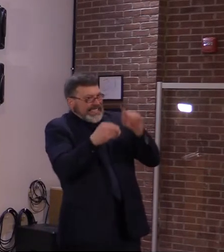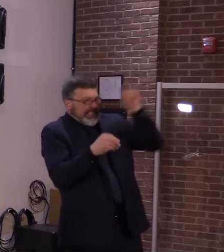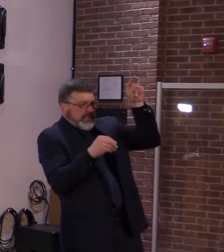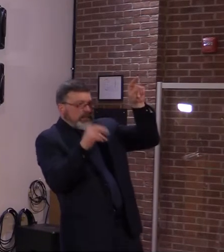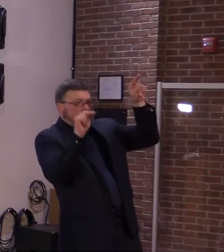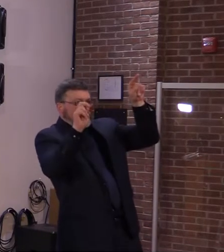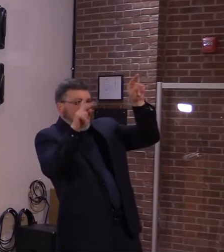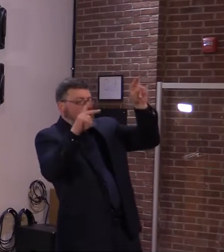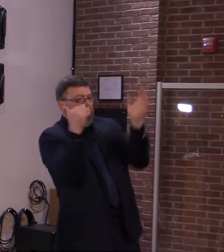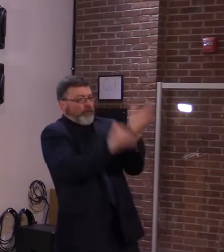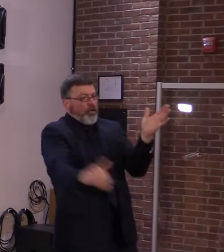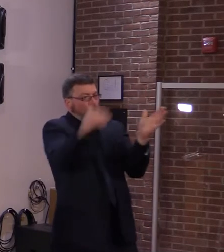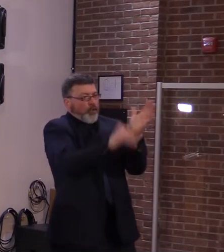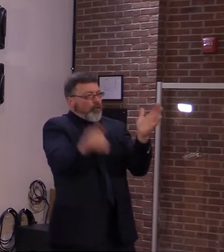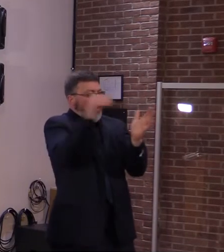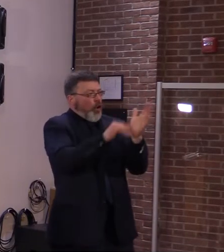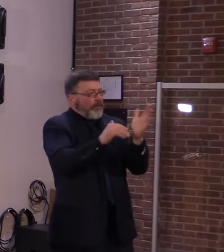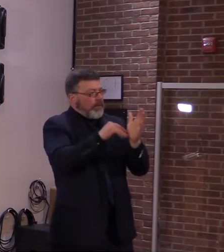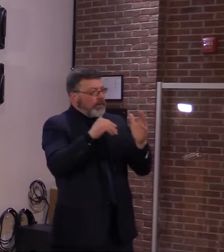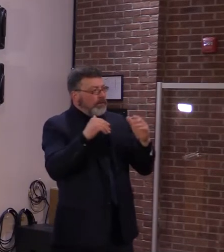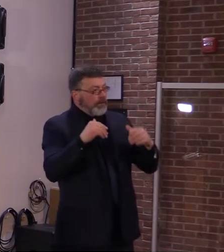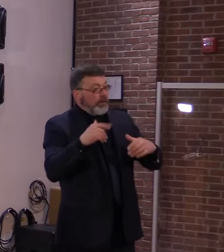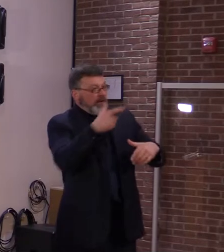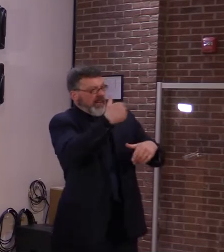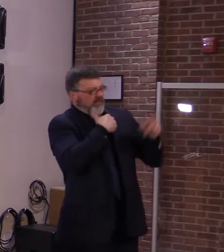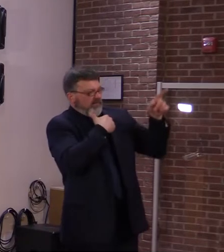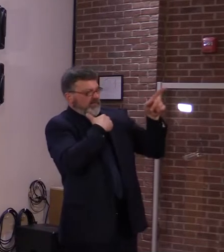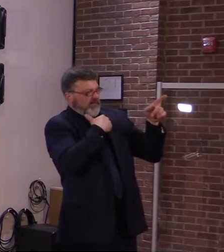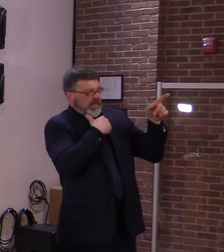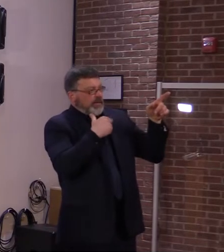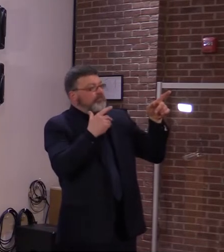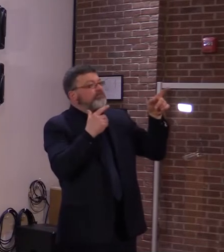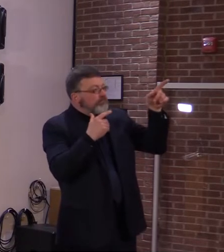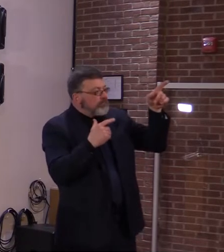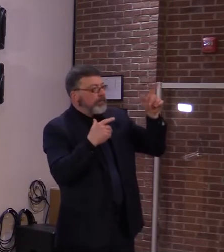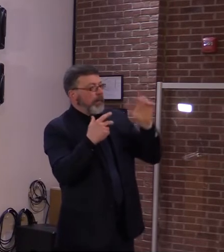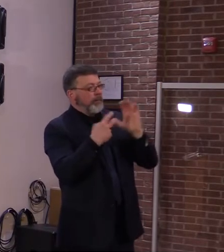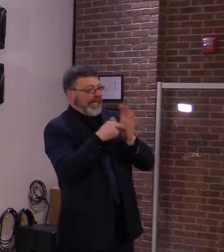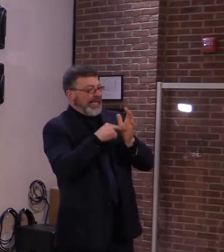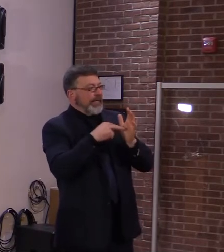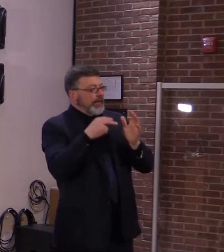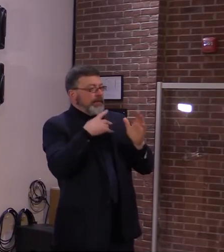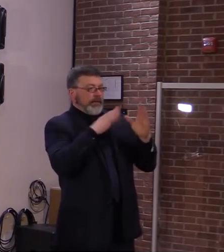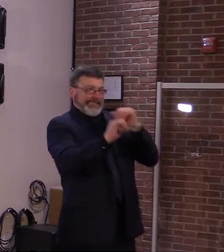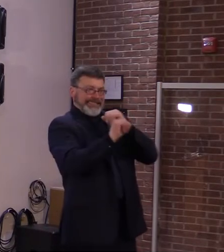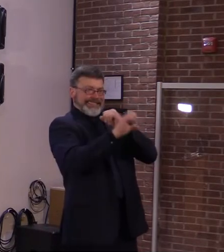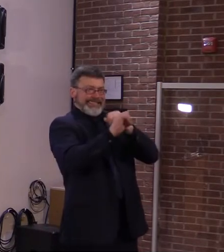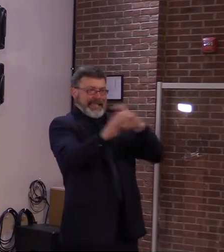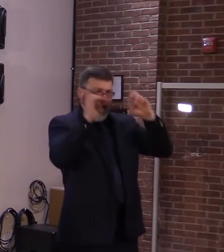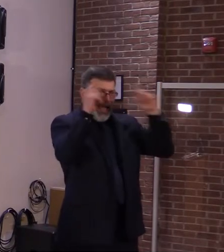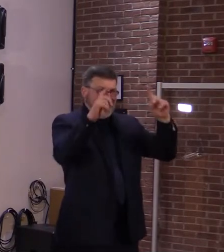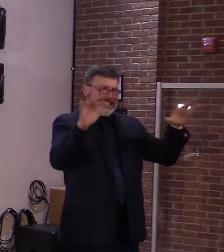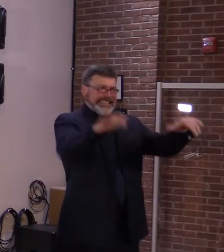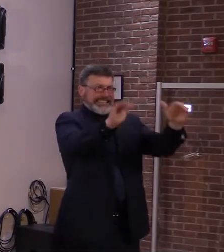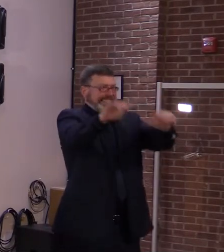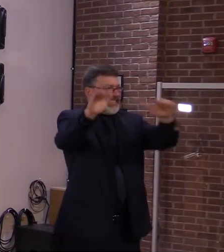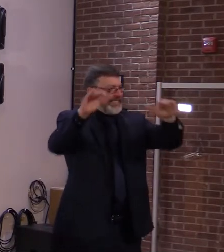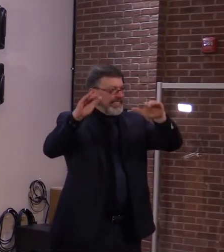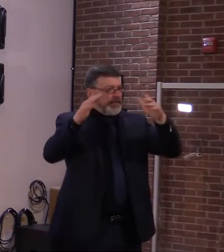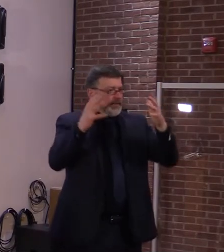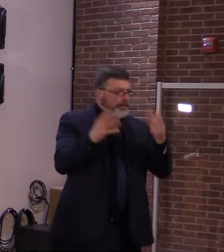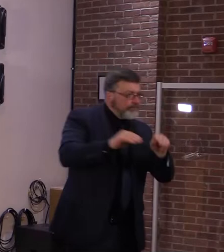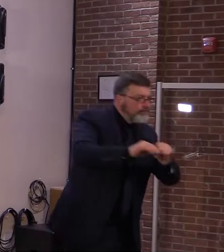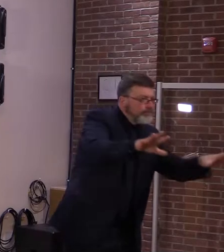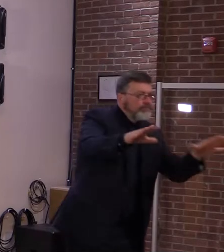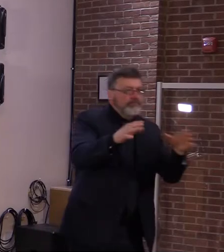Kingdom. Other areas are seeing a high demand still. So in some respects, I don't know if that's good